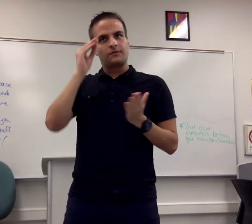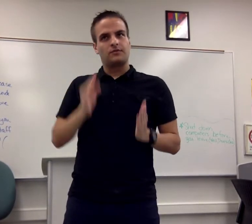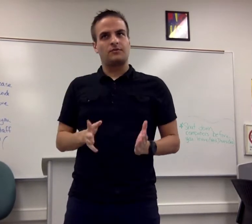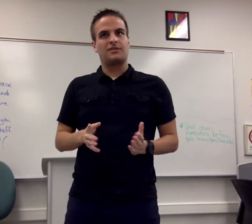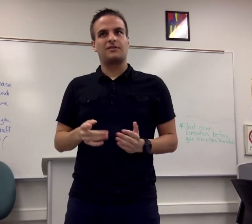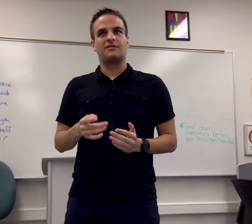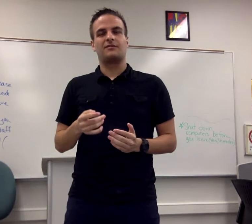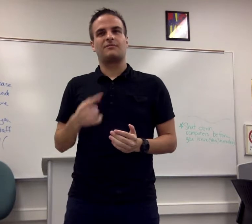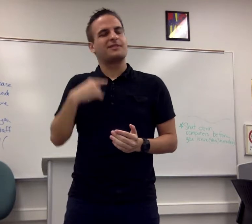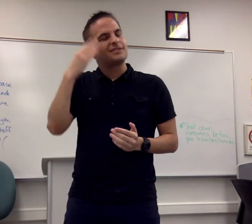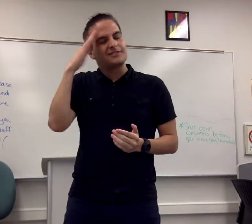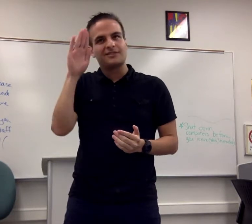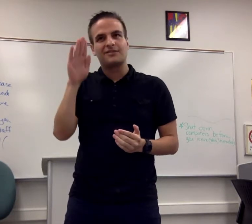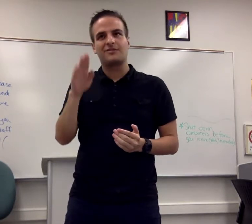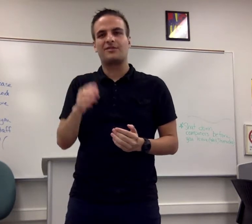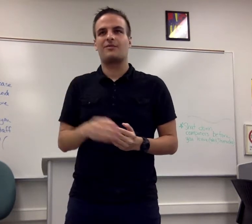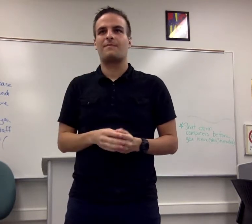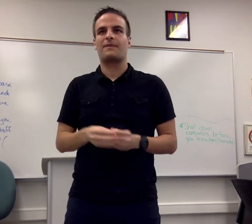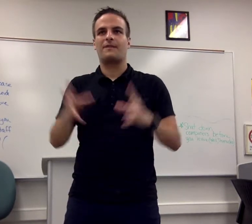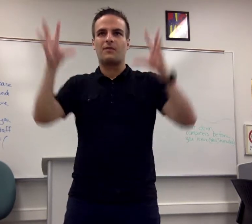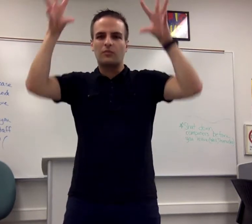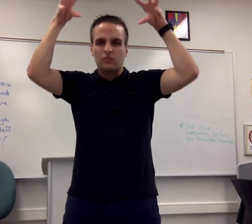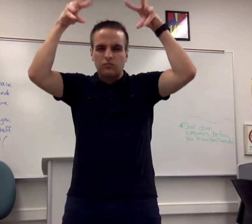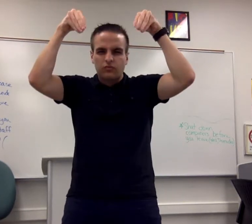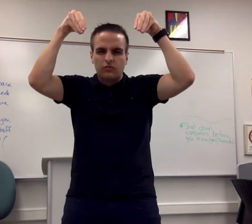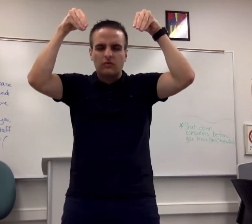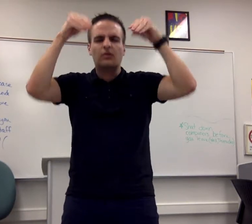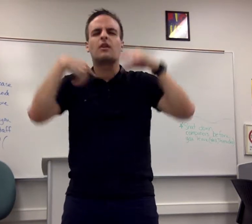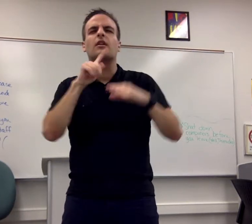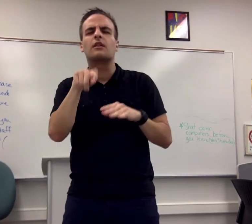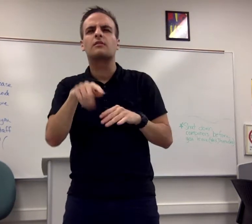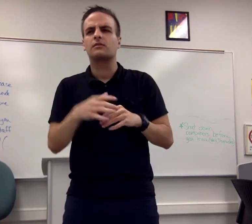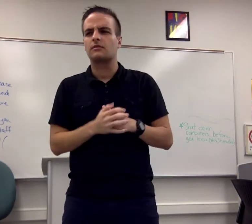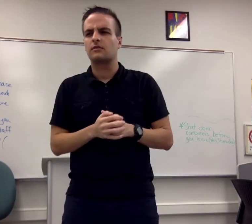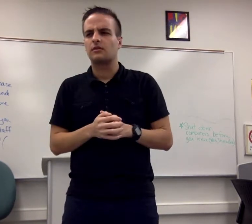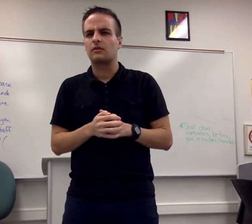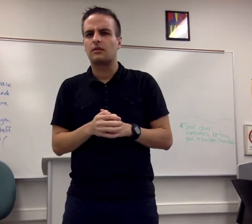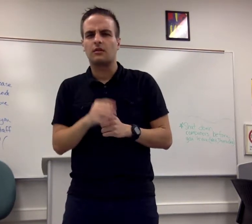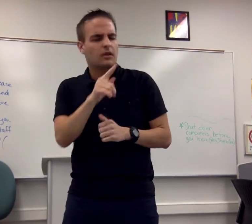were dim. It was dark. And I said, is that interpreter sleeping?